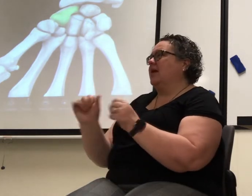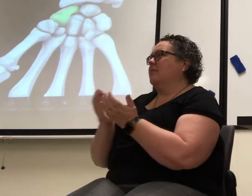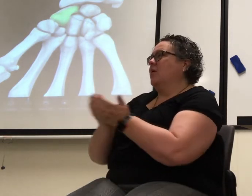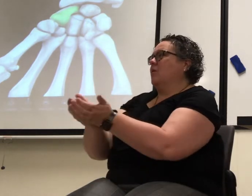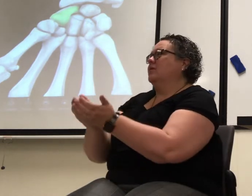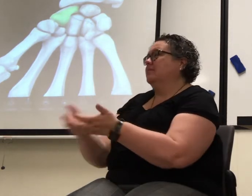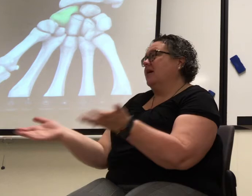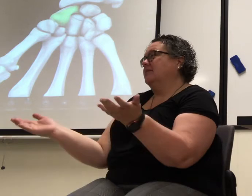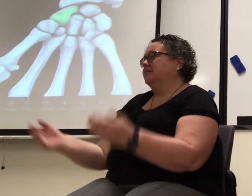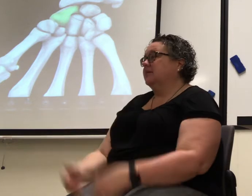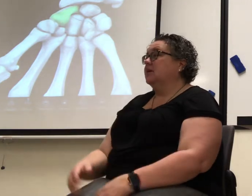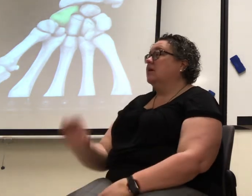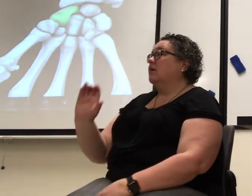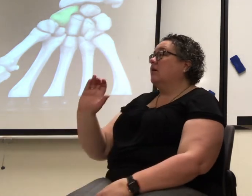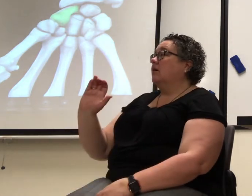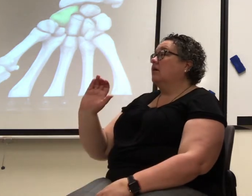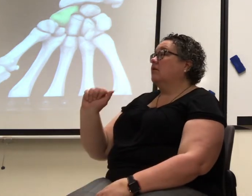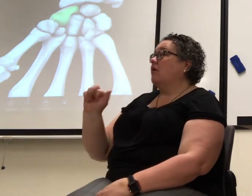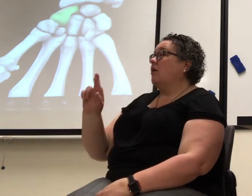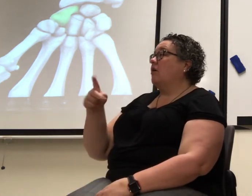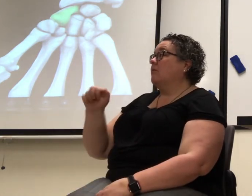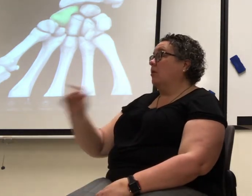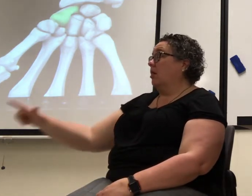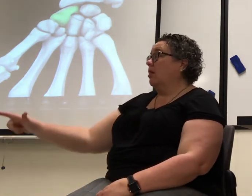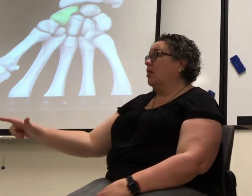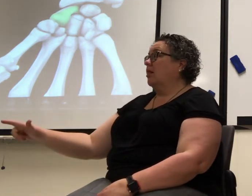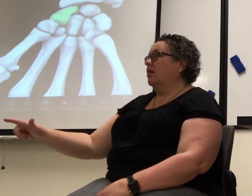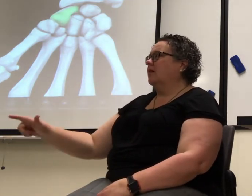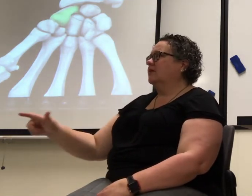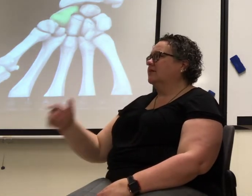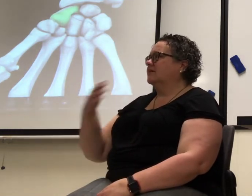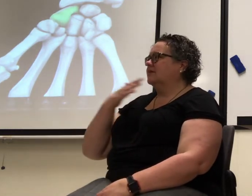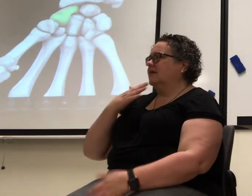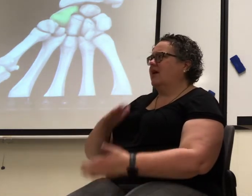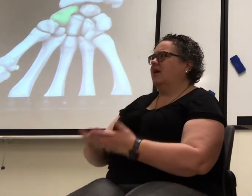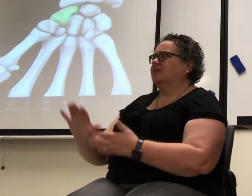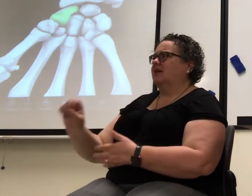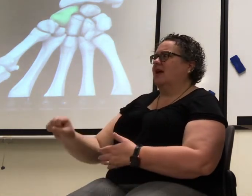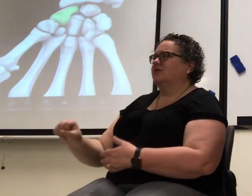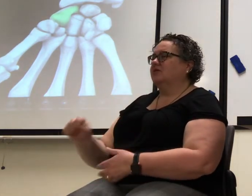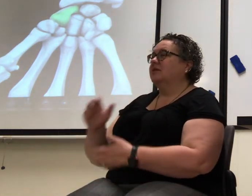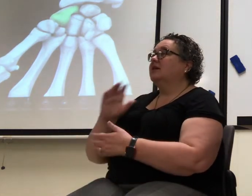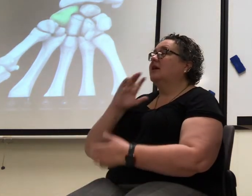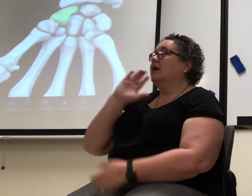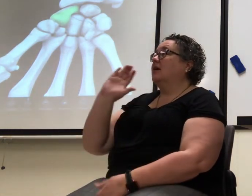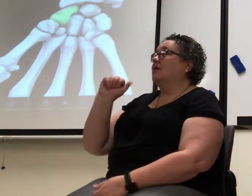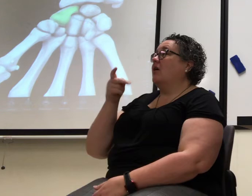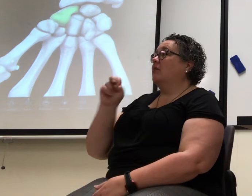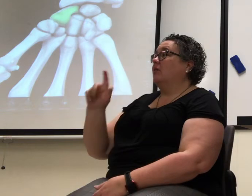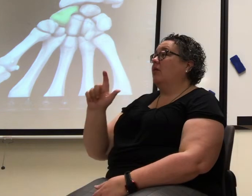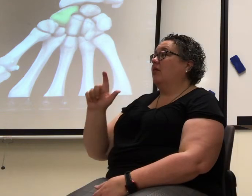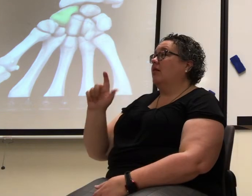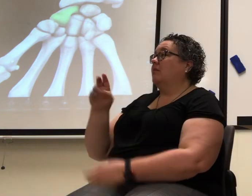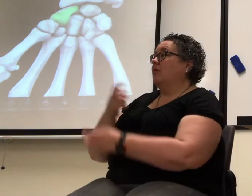Carpal bones, there's 8 of them. Think of them as 2 rows of 4 to help you learn them.